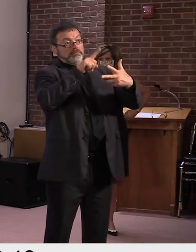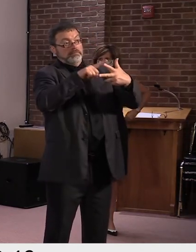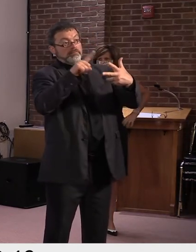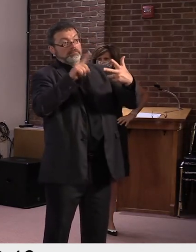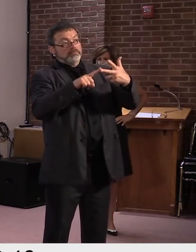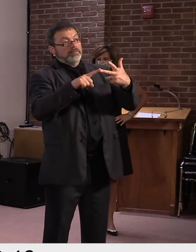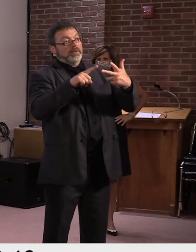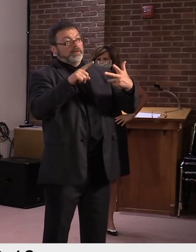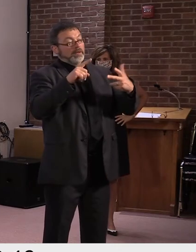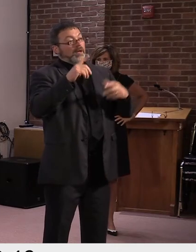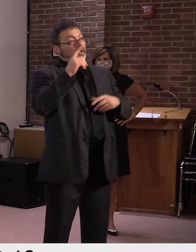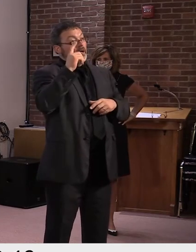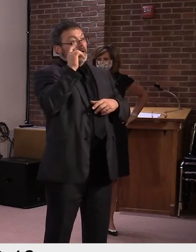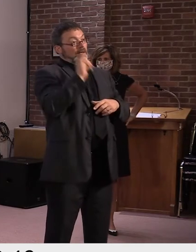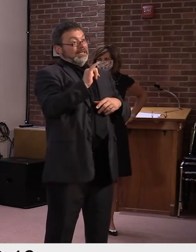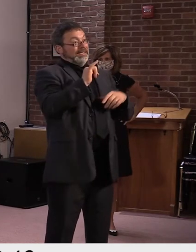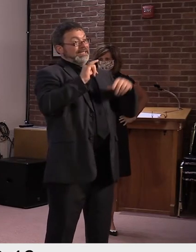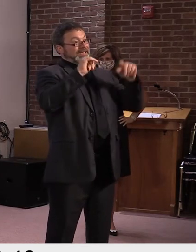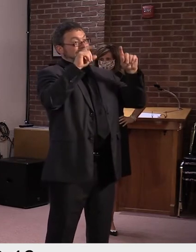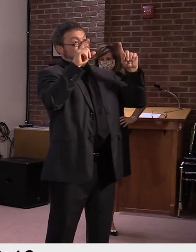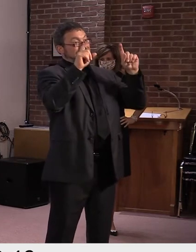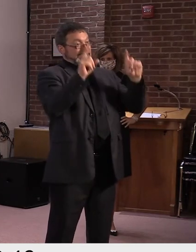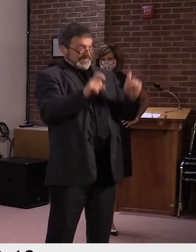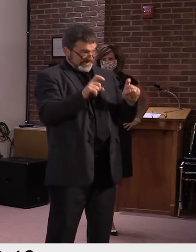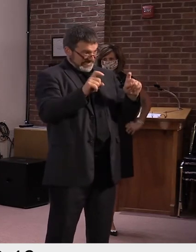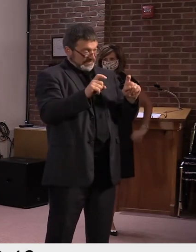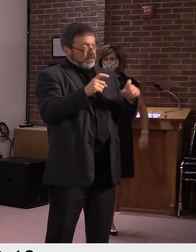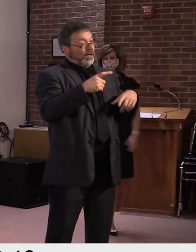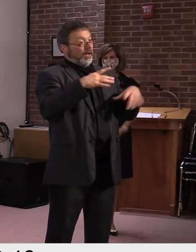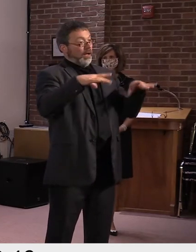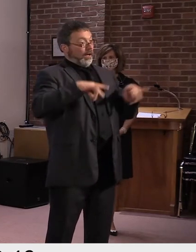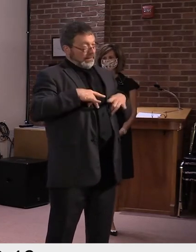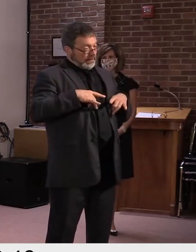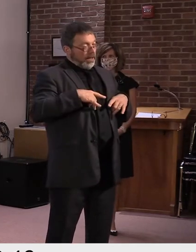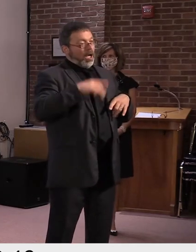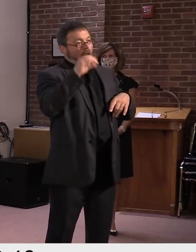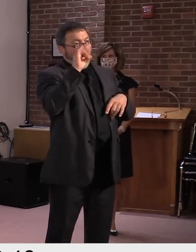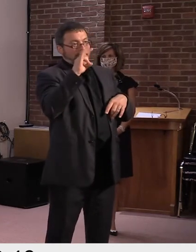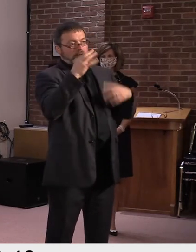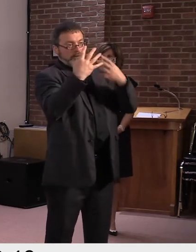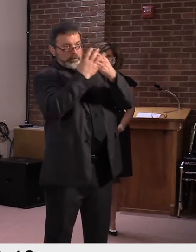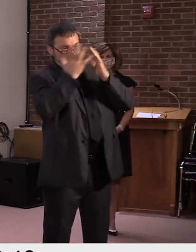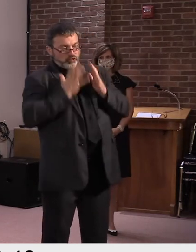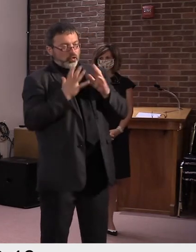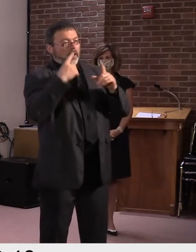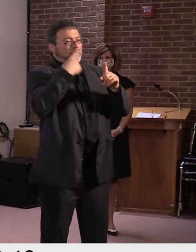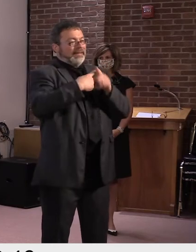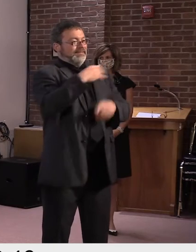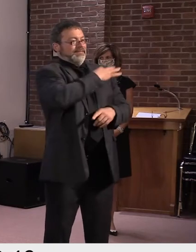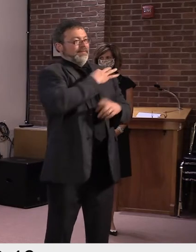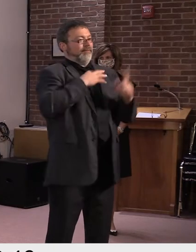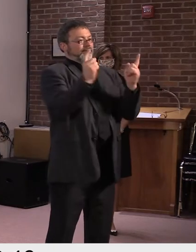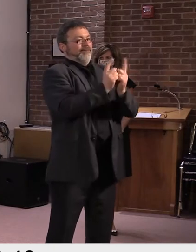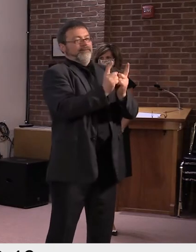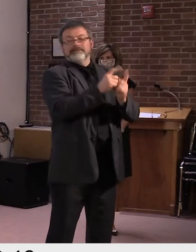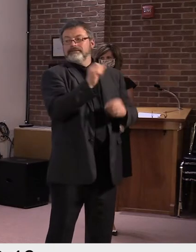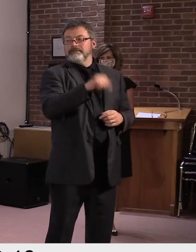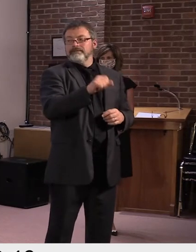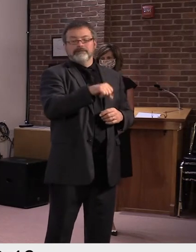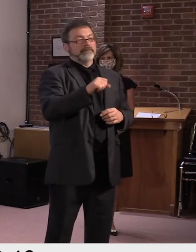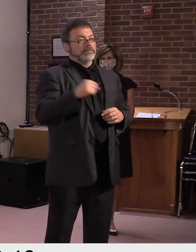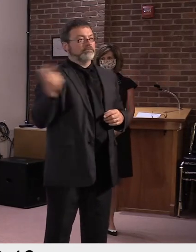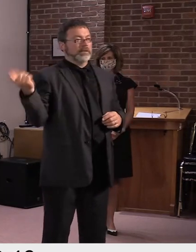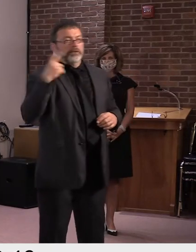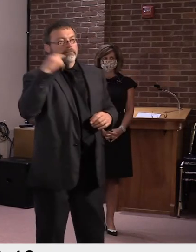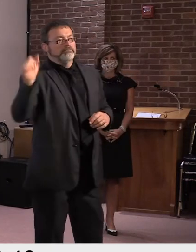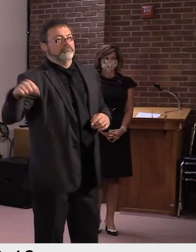to add that we will be testing facility-wide, one facility a week. So